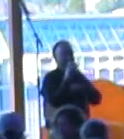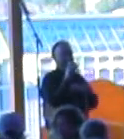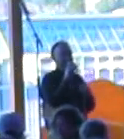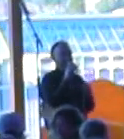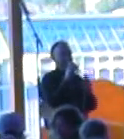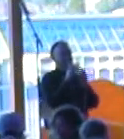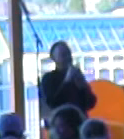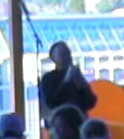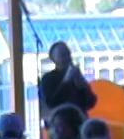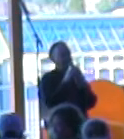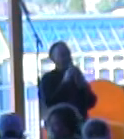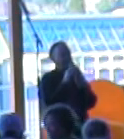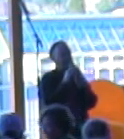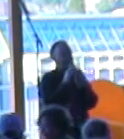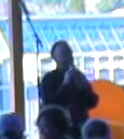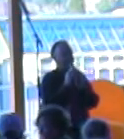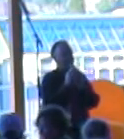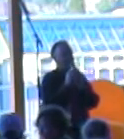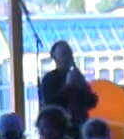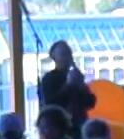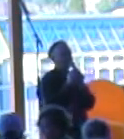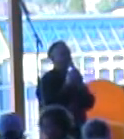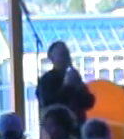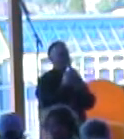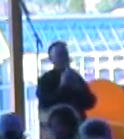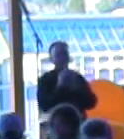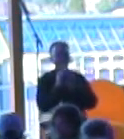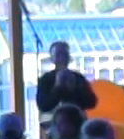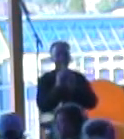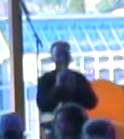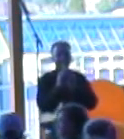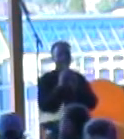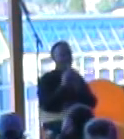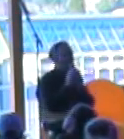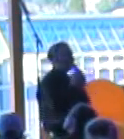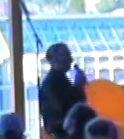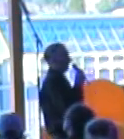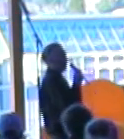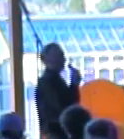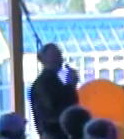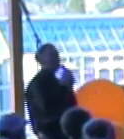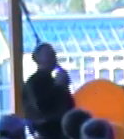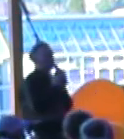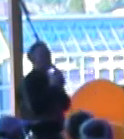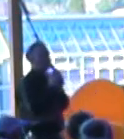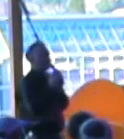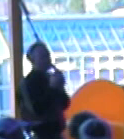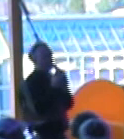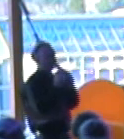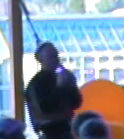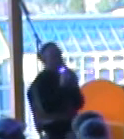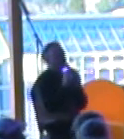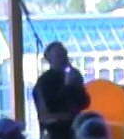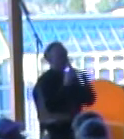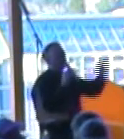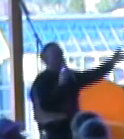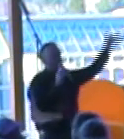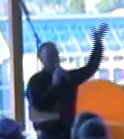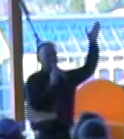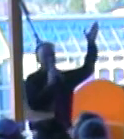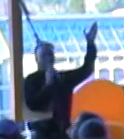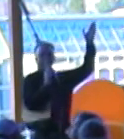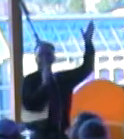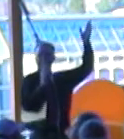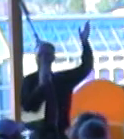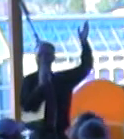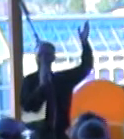Can I get the current board members just to come up here for a moment so we can celebrate them and see those faces? We have Nathan